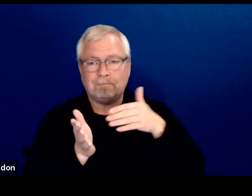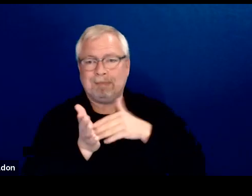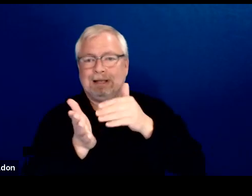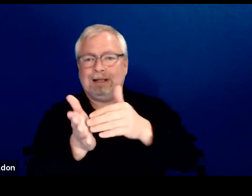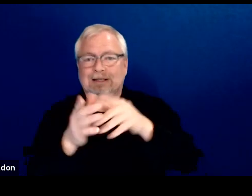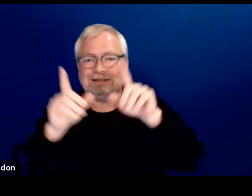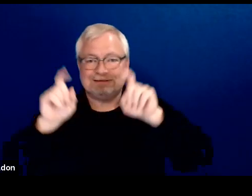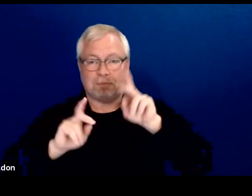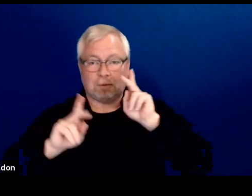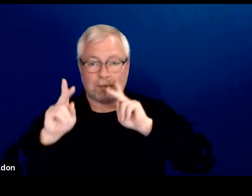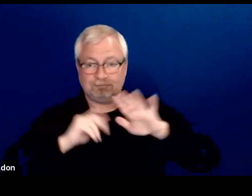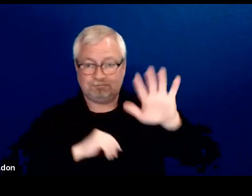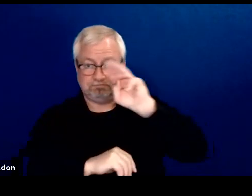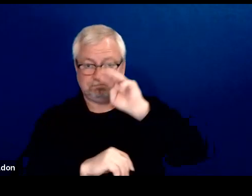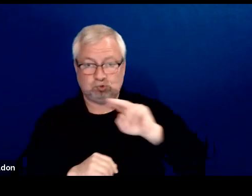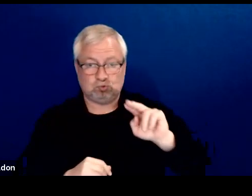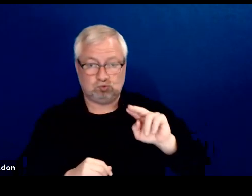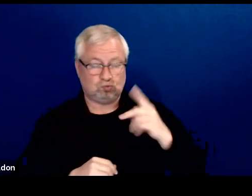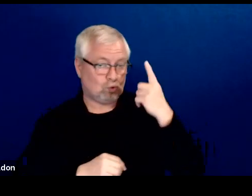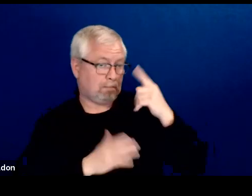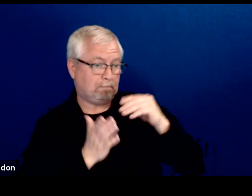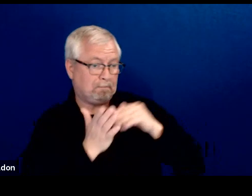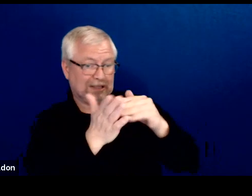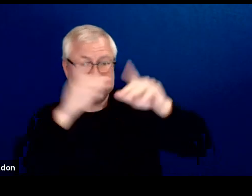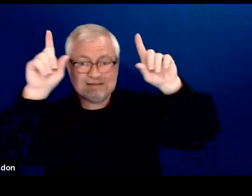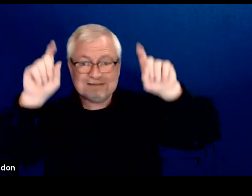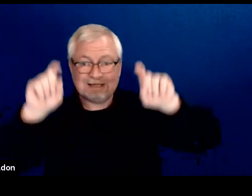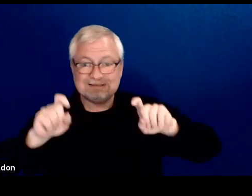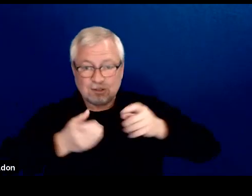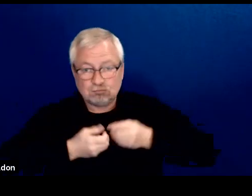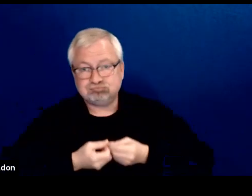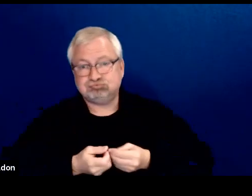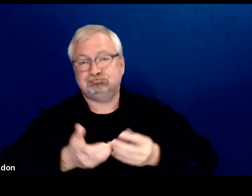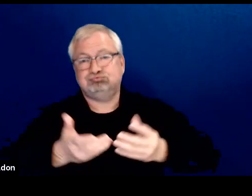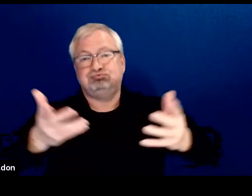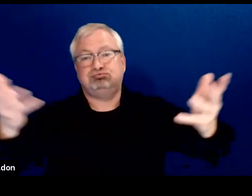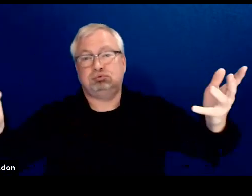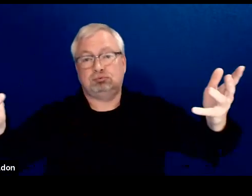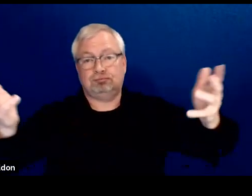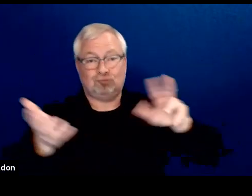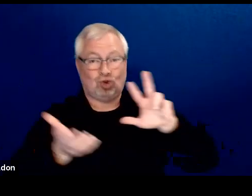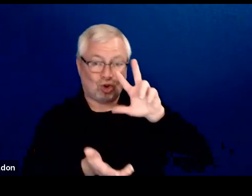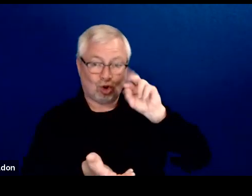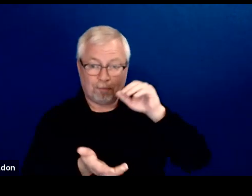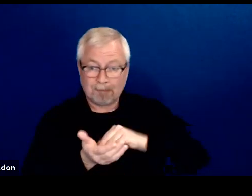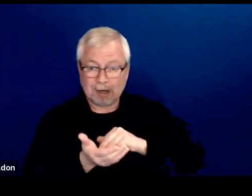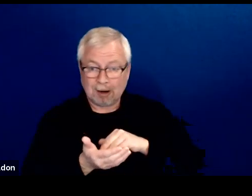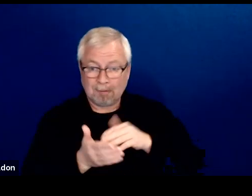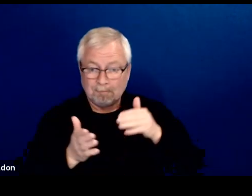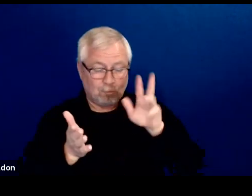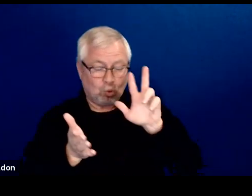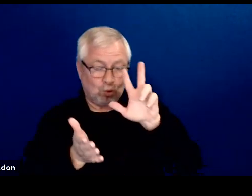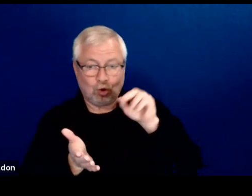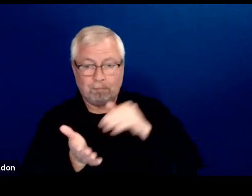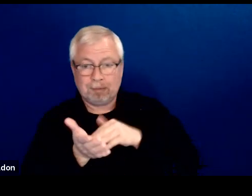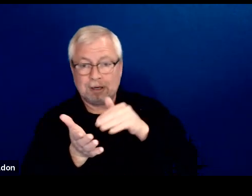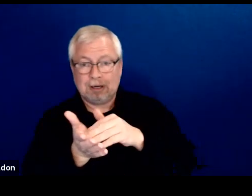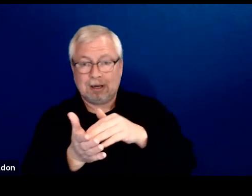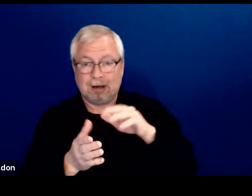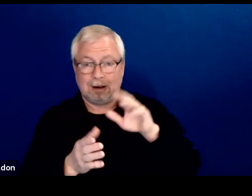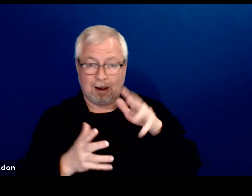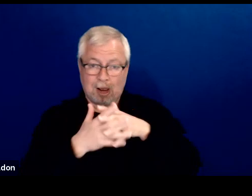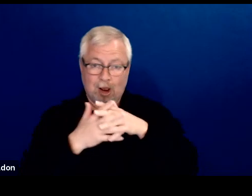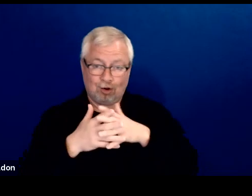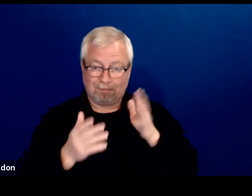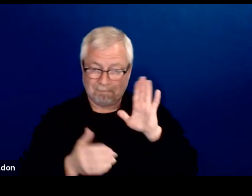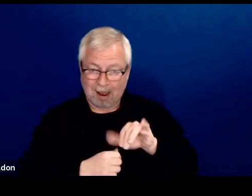there's 330 million Americans. So even if we get up to 1 million by May on the serology test, that's not what that one